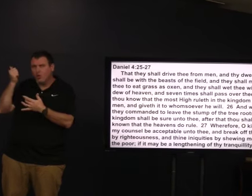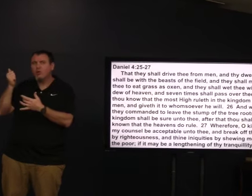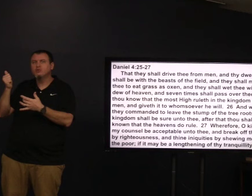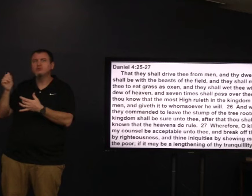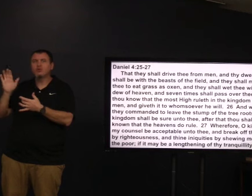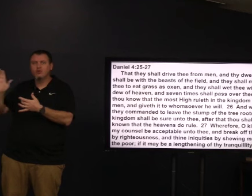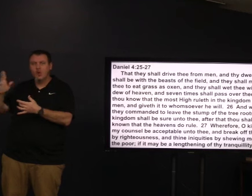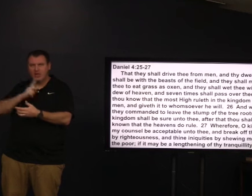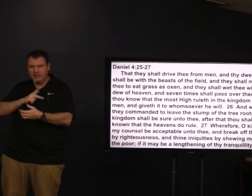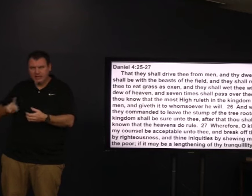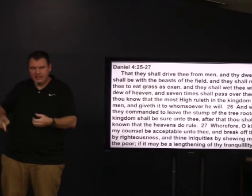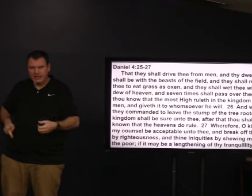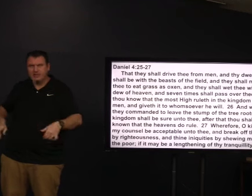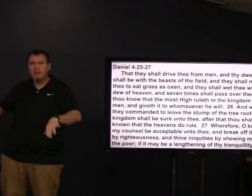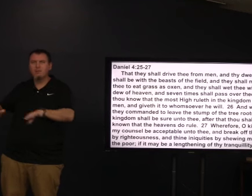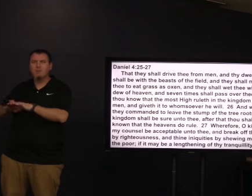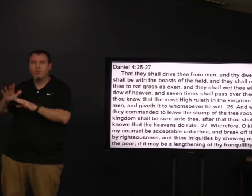Why were they commanded to leave the stump?